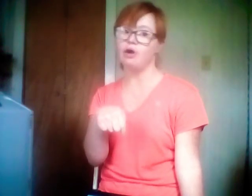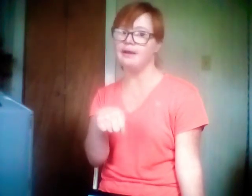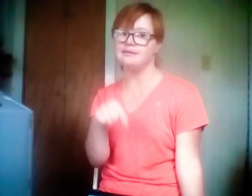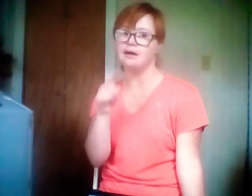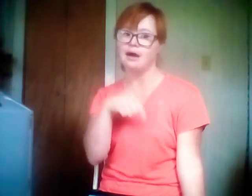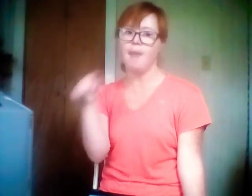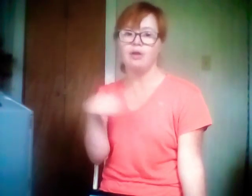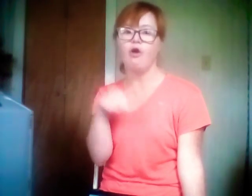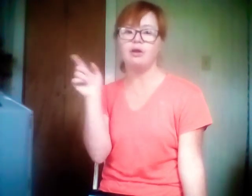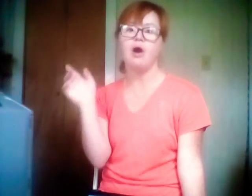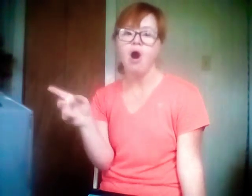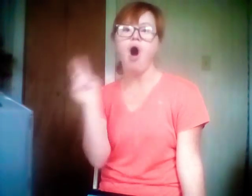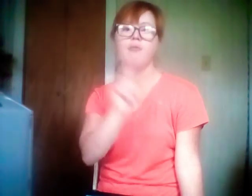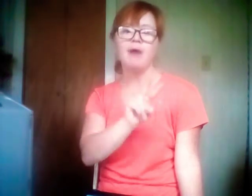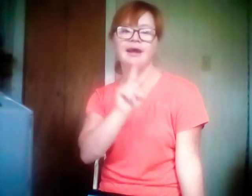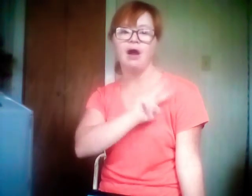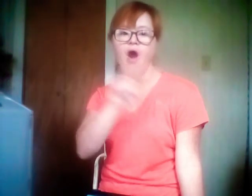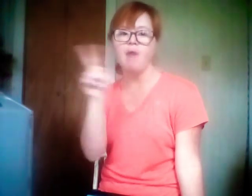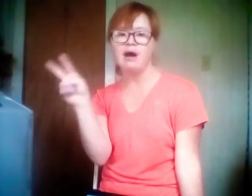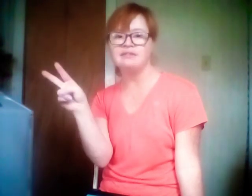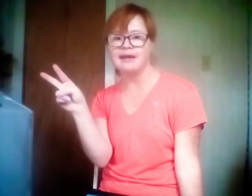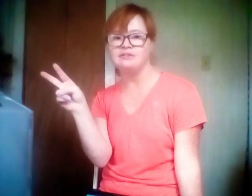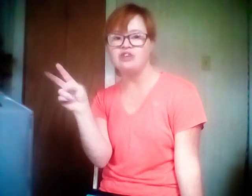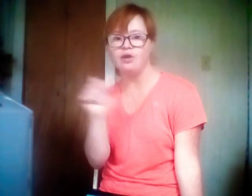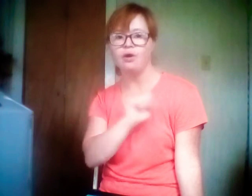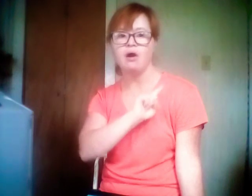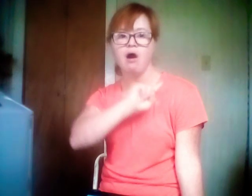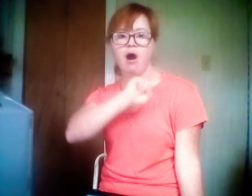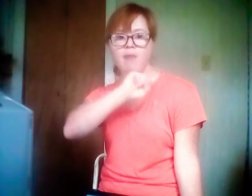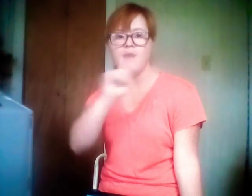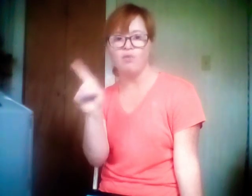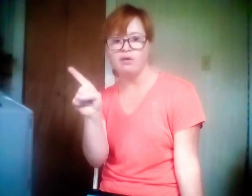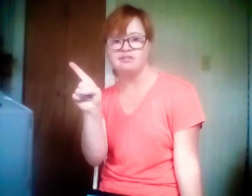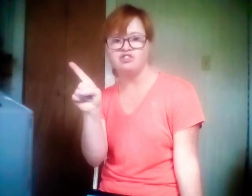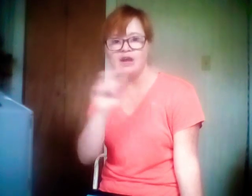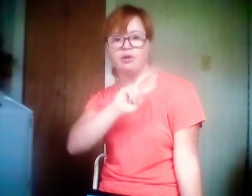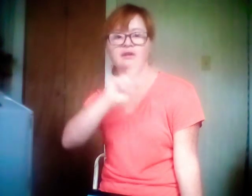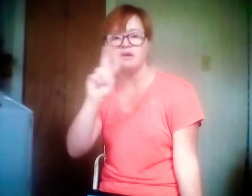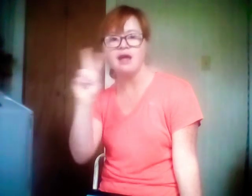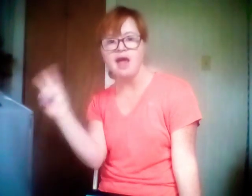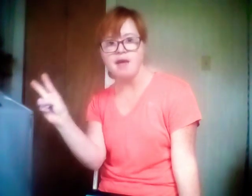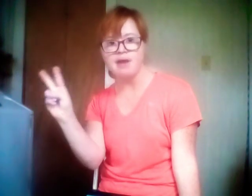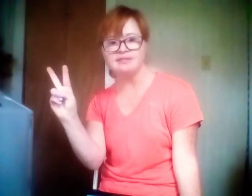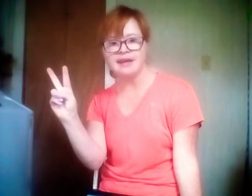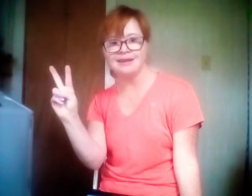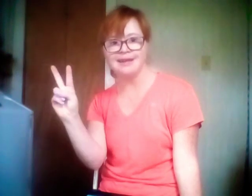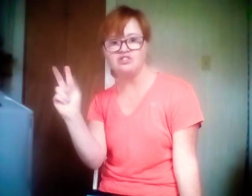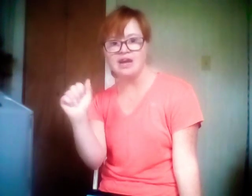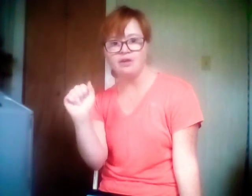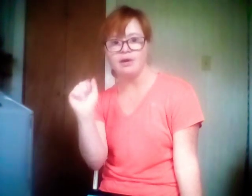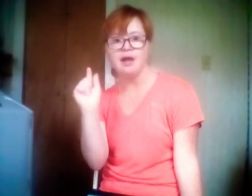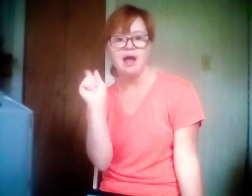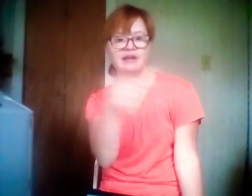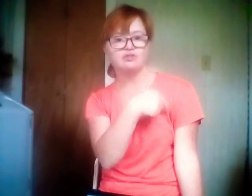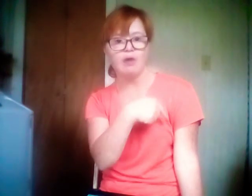I upload on my second channel, on my voice channel, and my second channel.